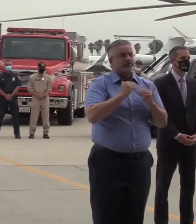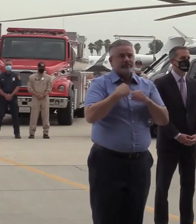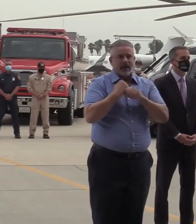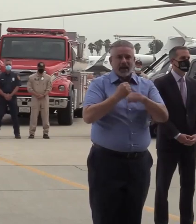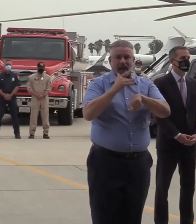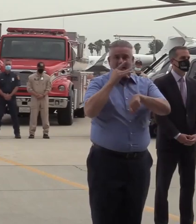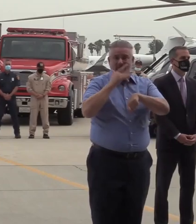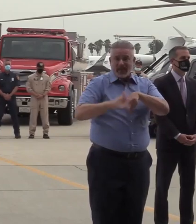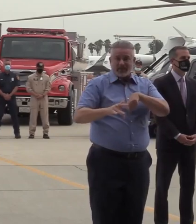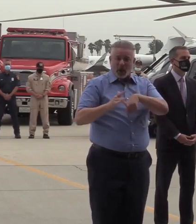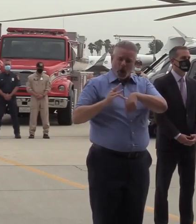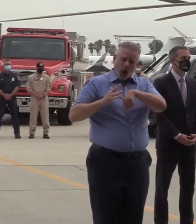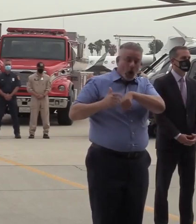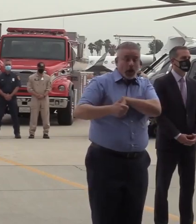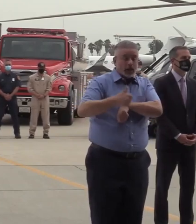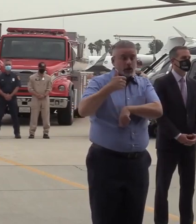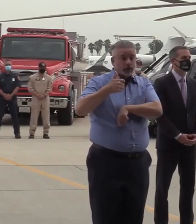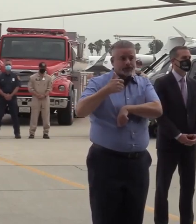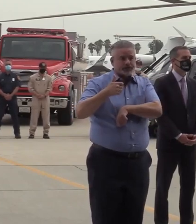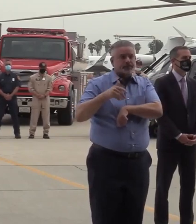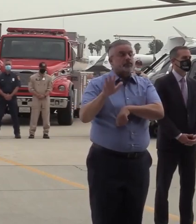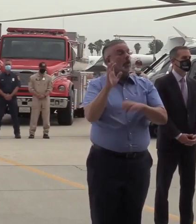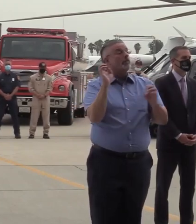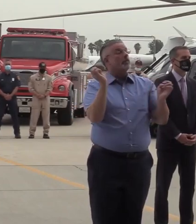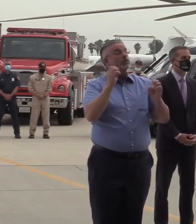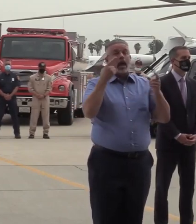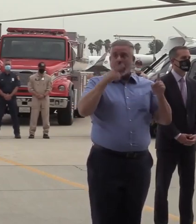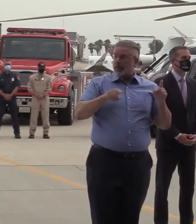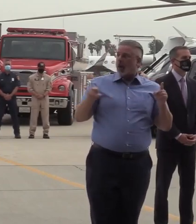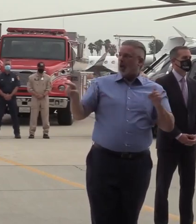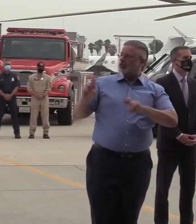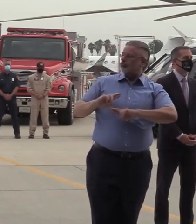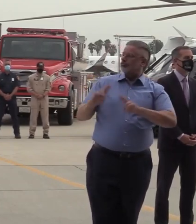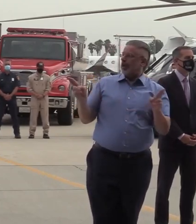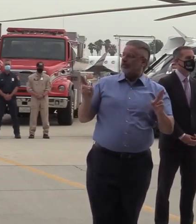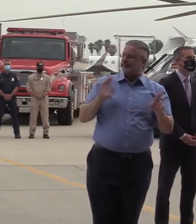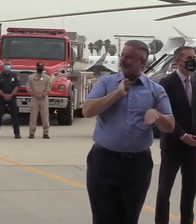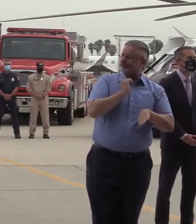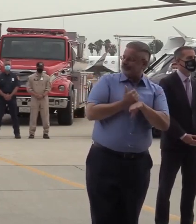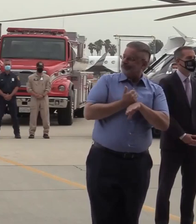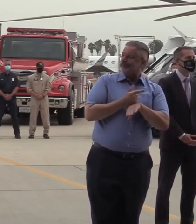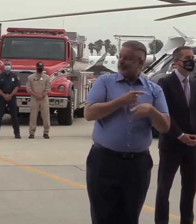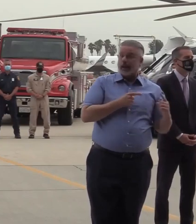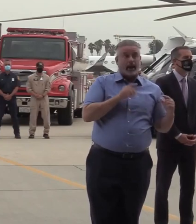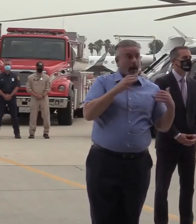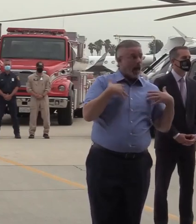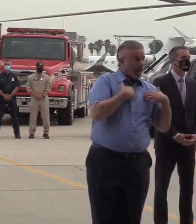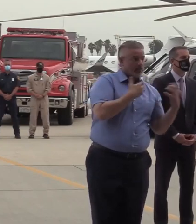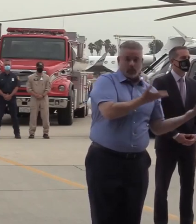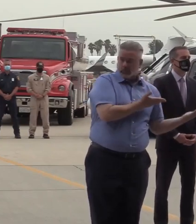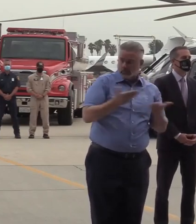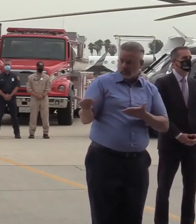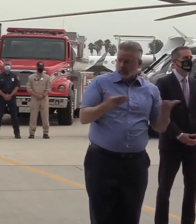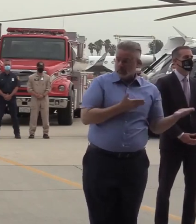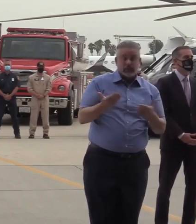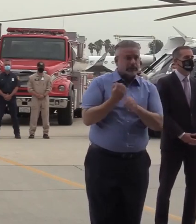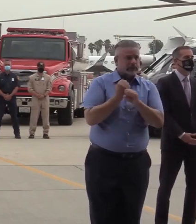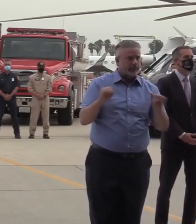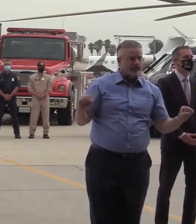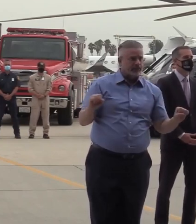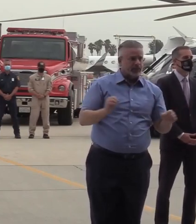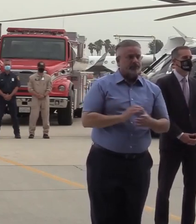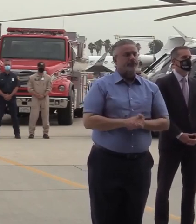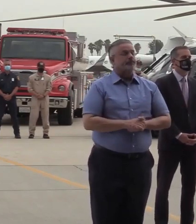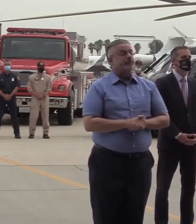made available earlier in those emergency circumstances so that you can help get your animals to safety. And so we want